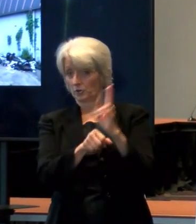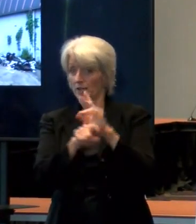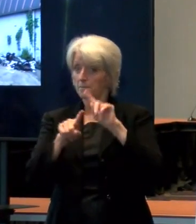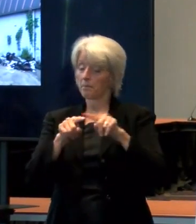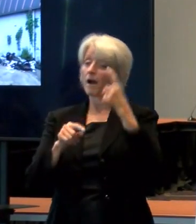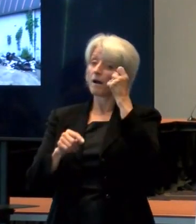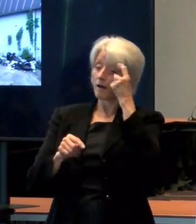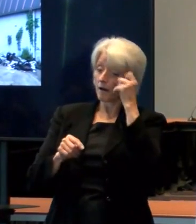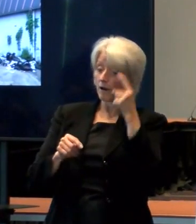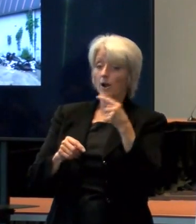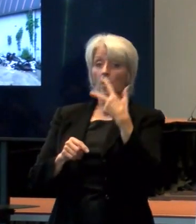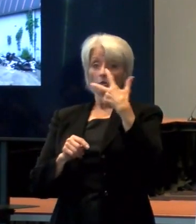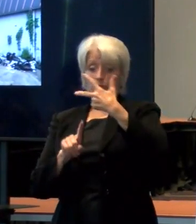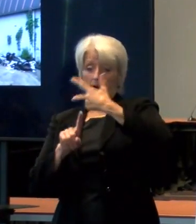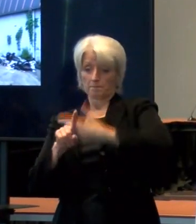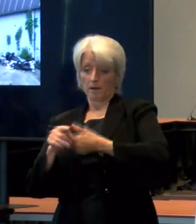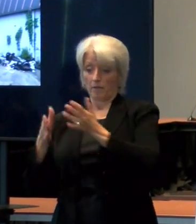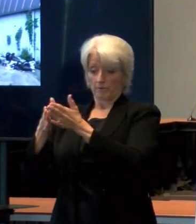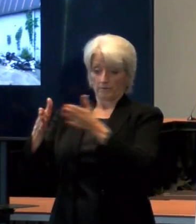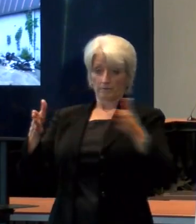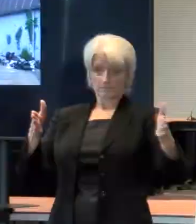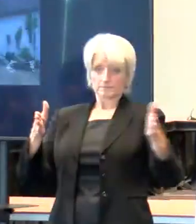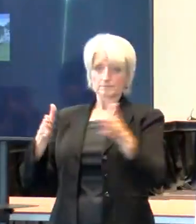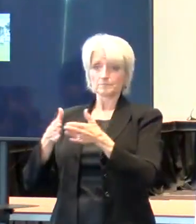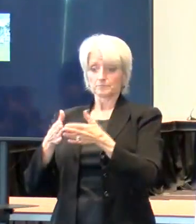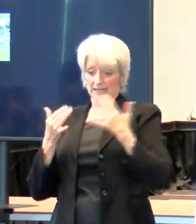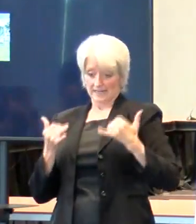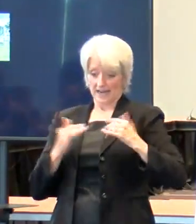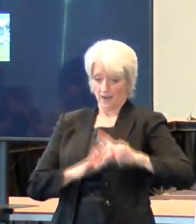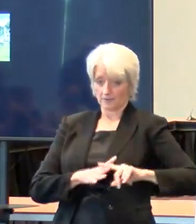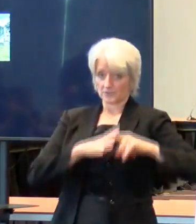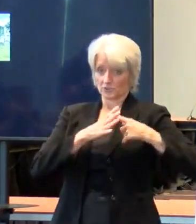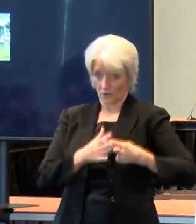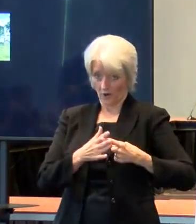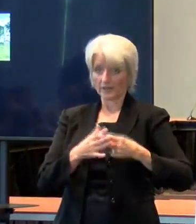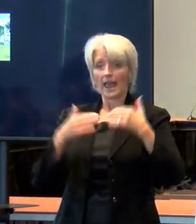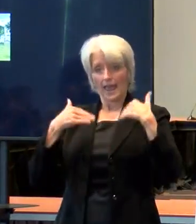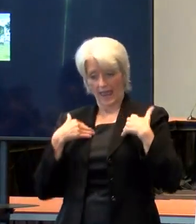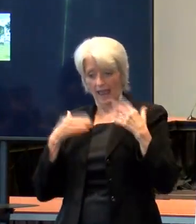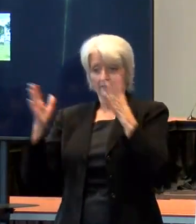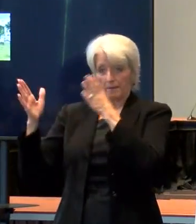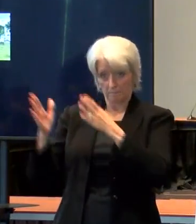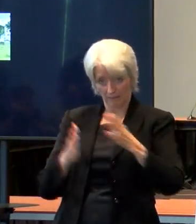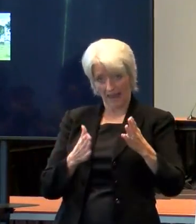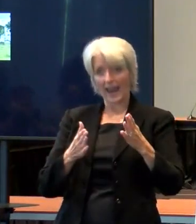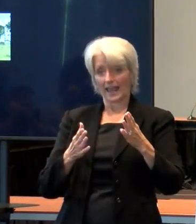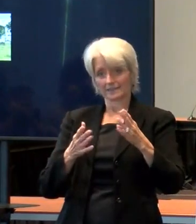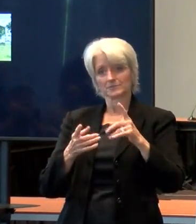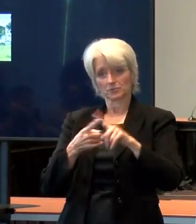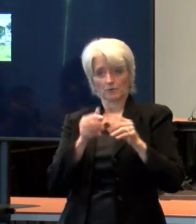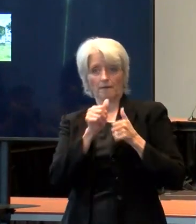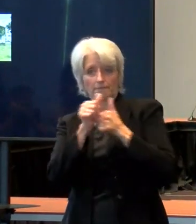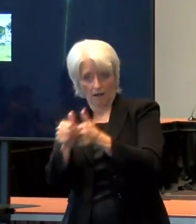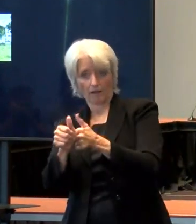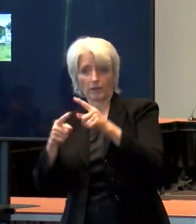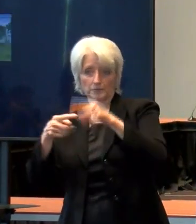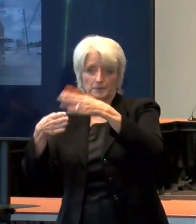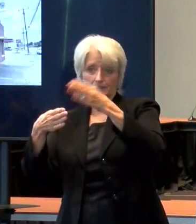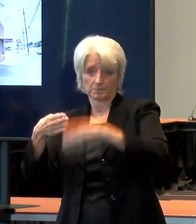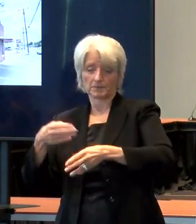3-month process is trying to get it started, and where we have a path and a go to complete those properties.